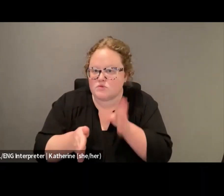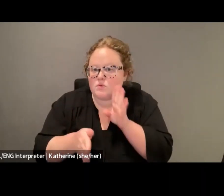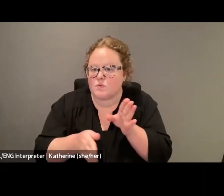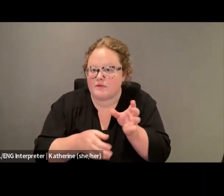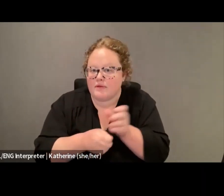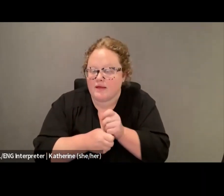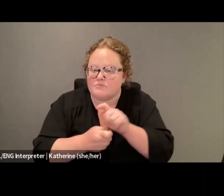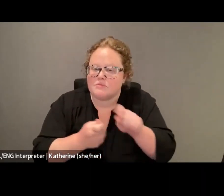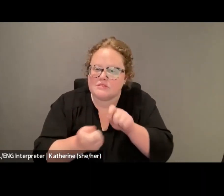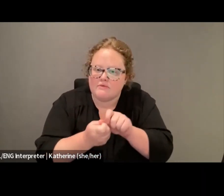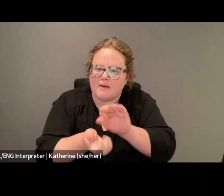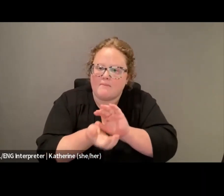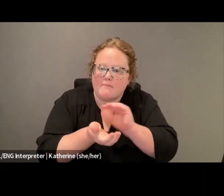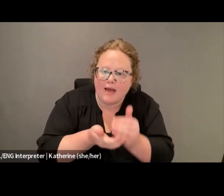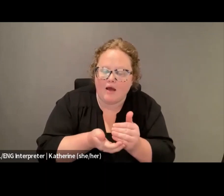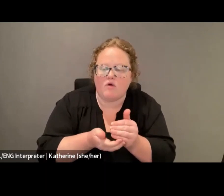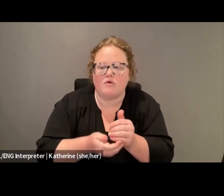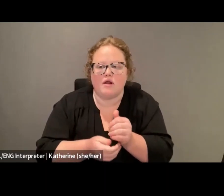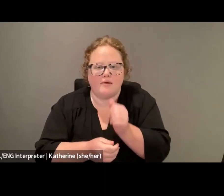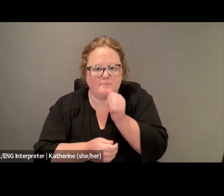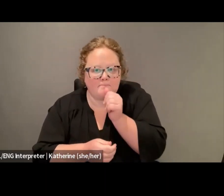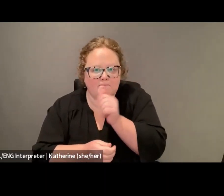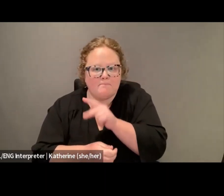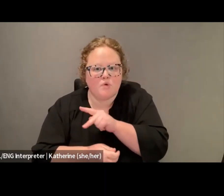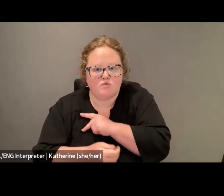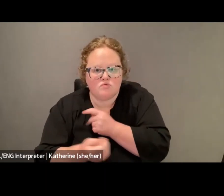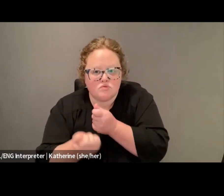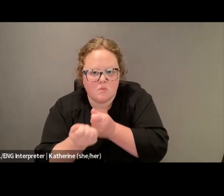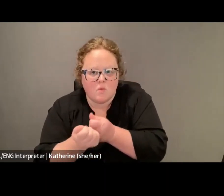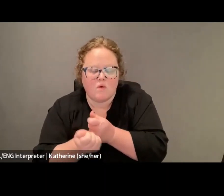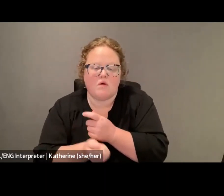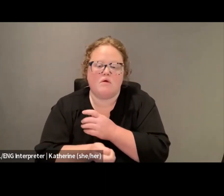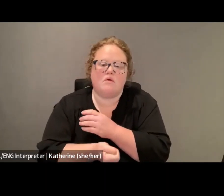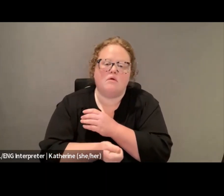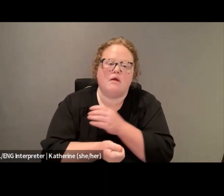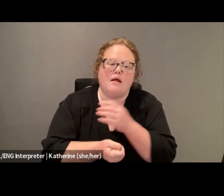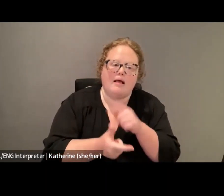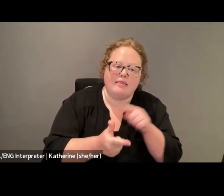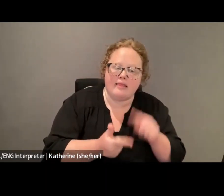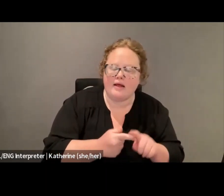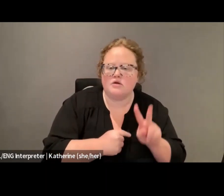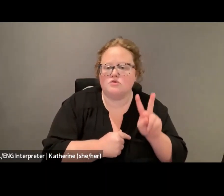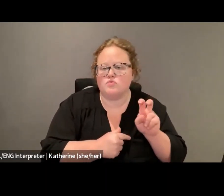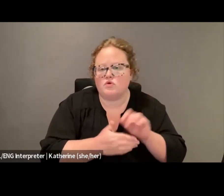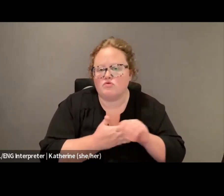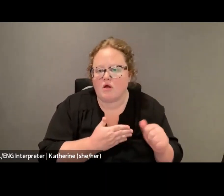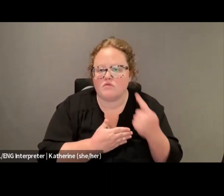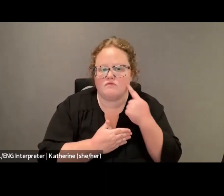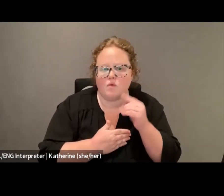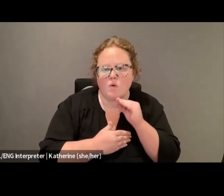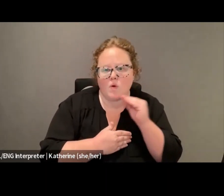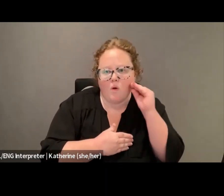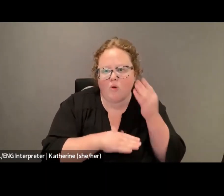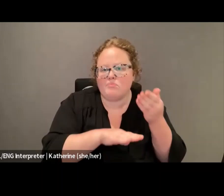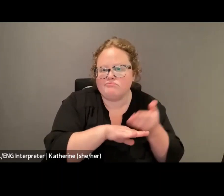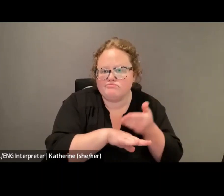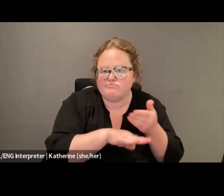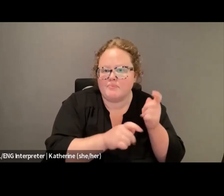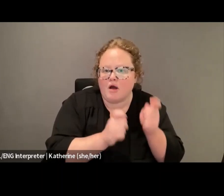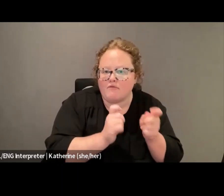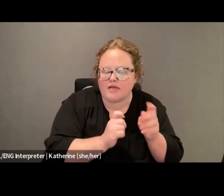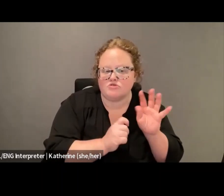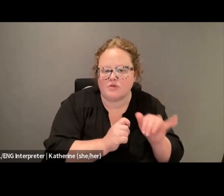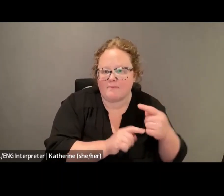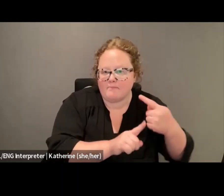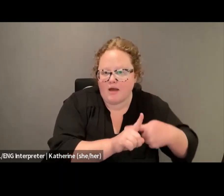particular amount of personal supports, and then they were going to spend $200 on home modifications for that month. And let's